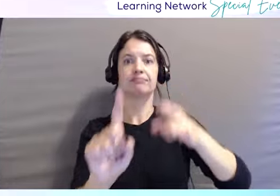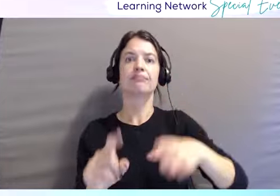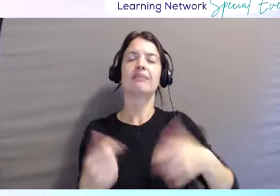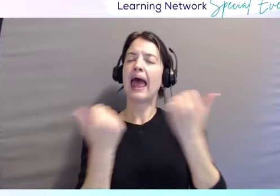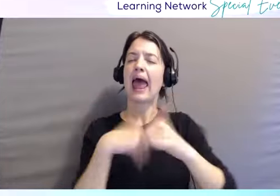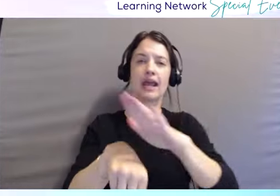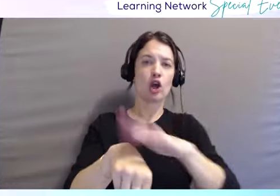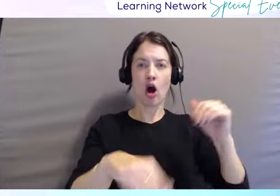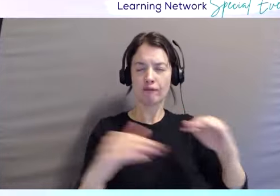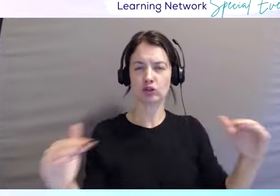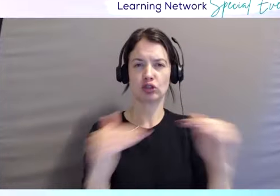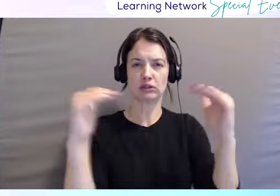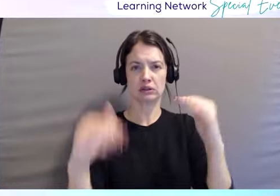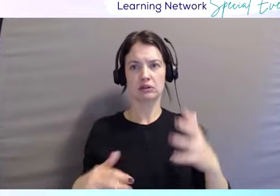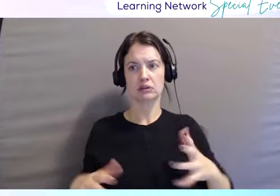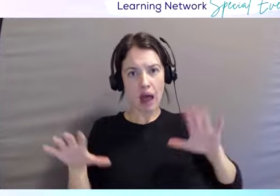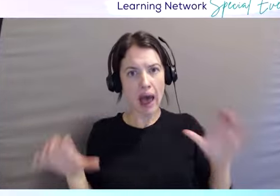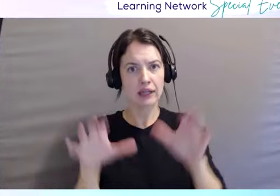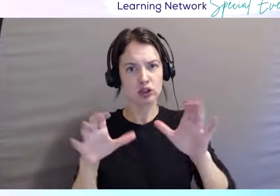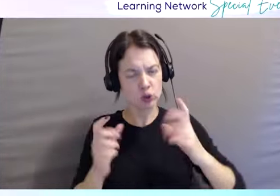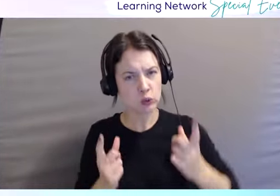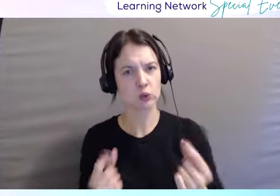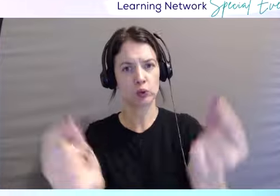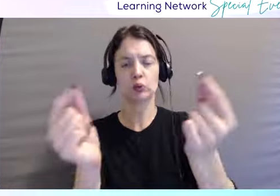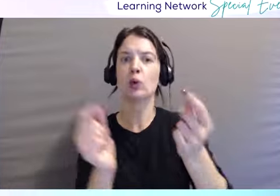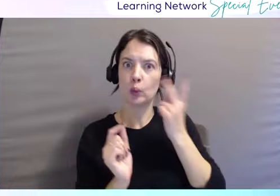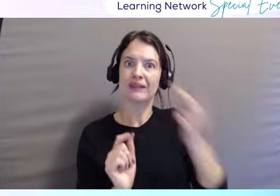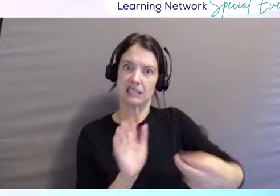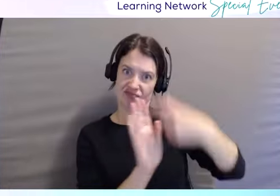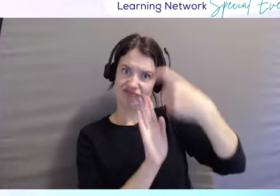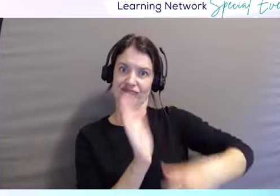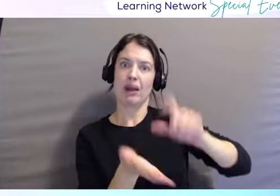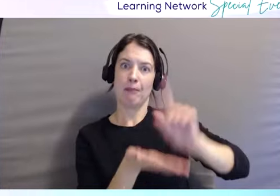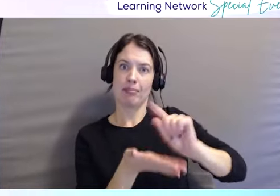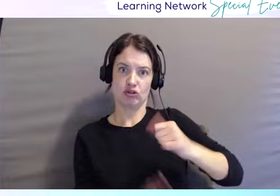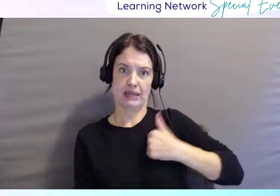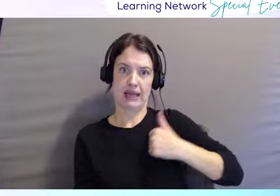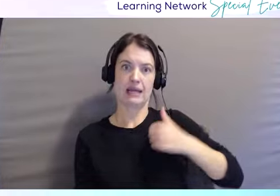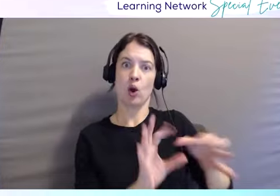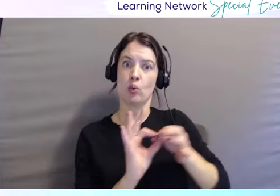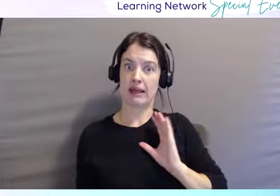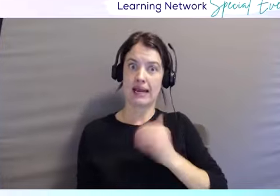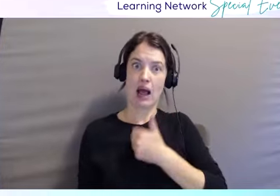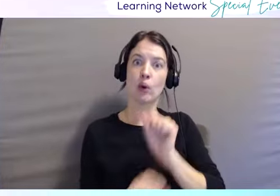for action that have been recently published in Canada that relate to our work through the Truth and Reconciliation